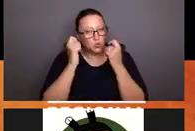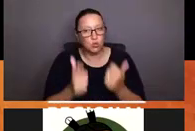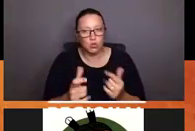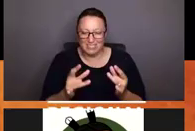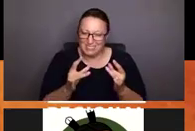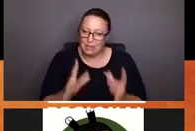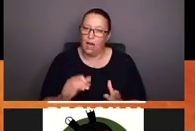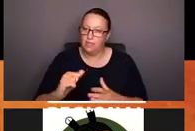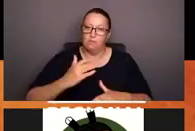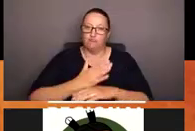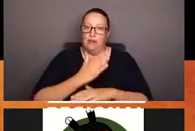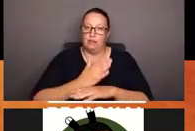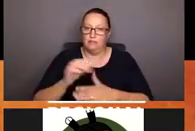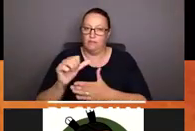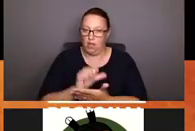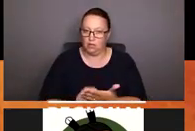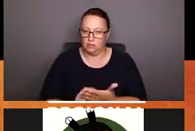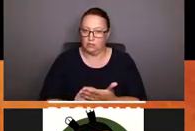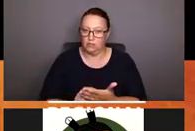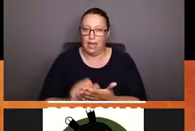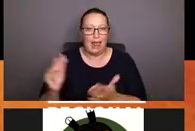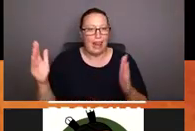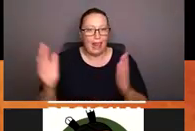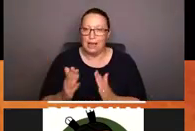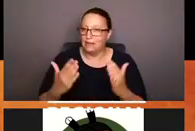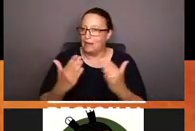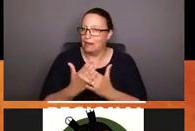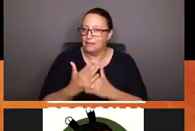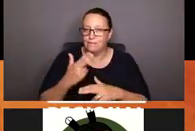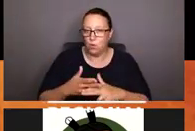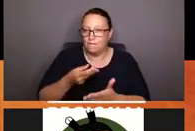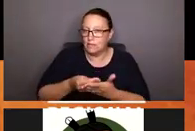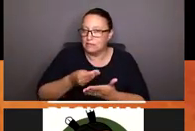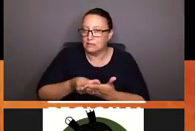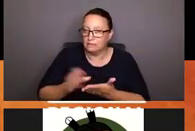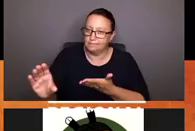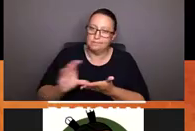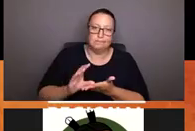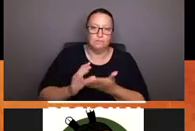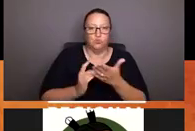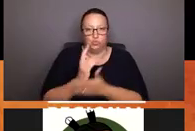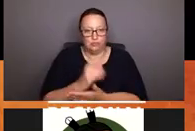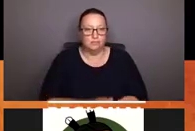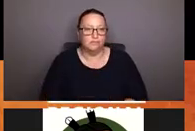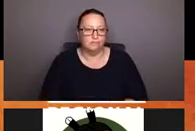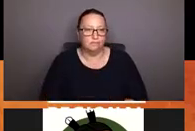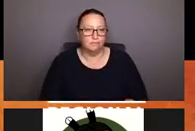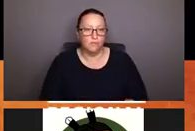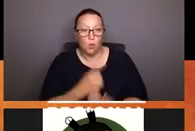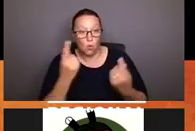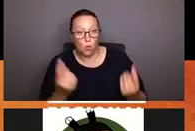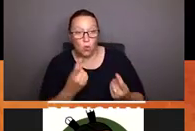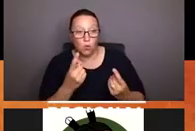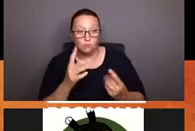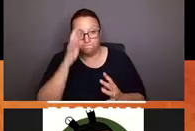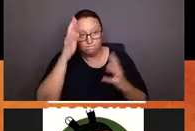of their practice or career and have had less access to funding opportunities. It supports the development